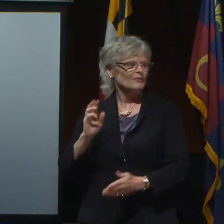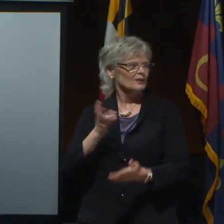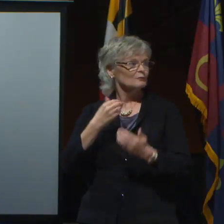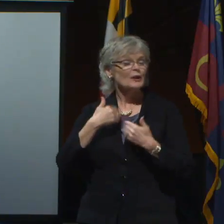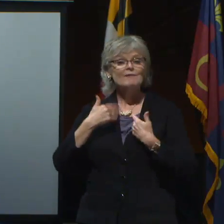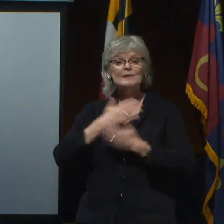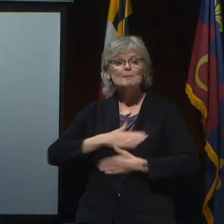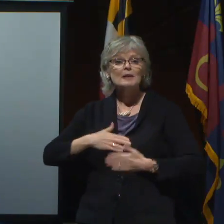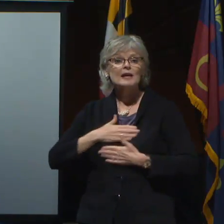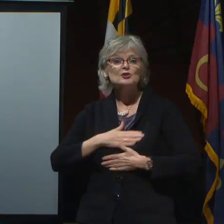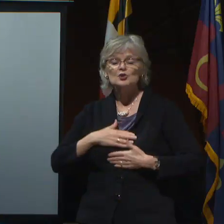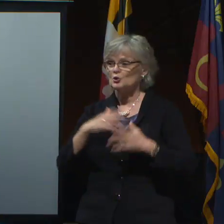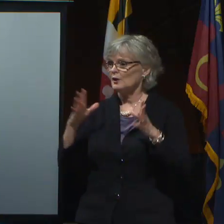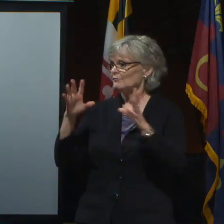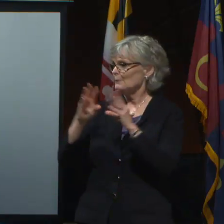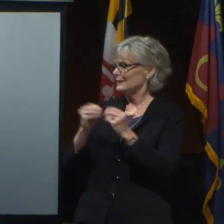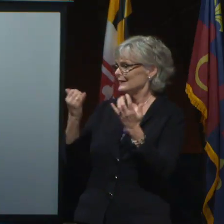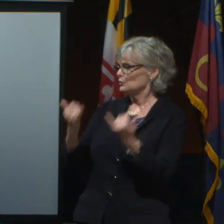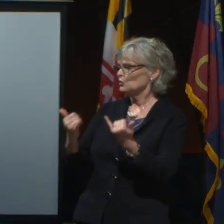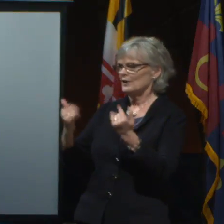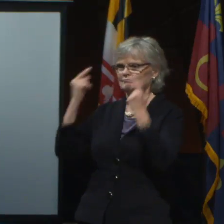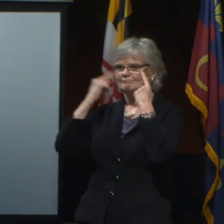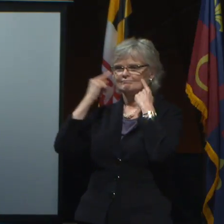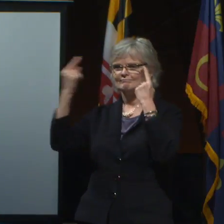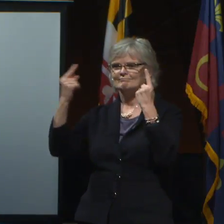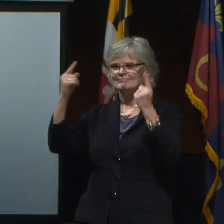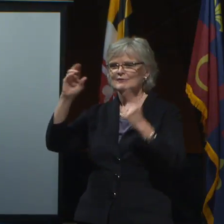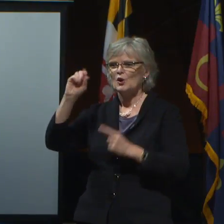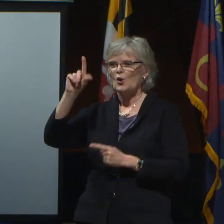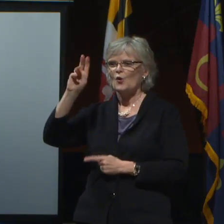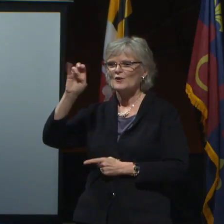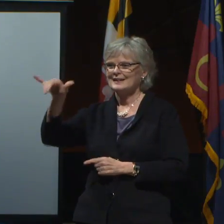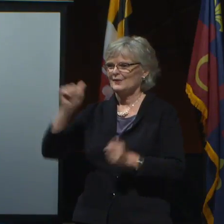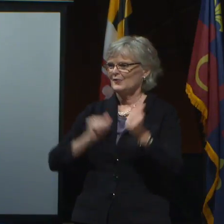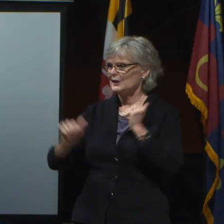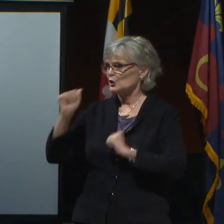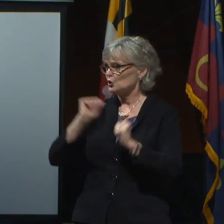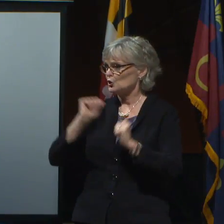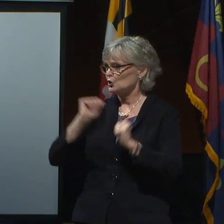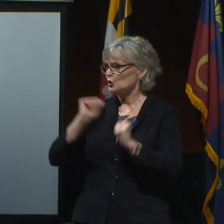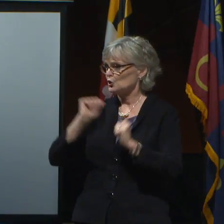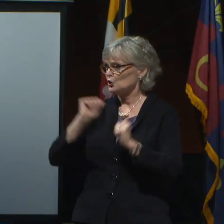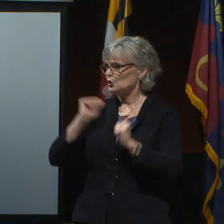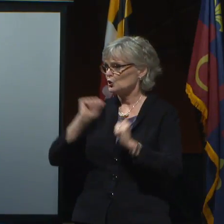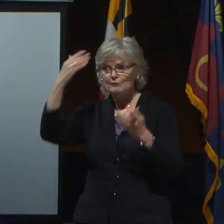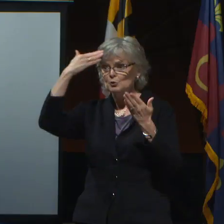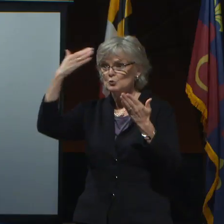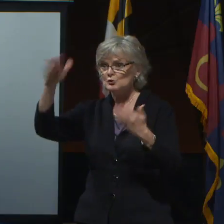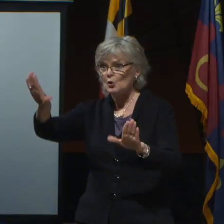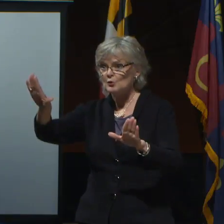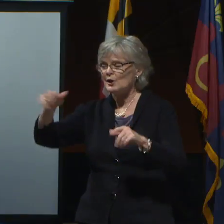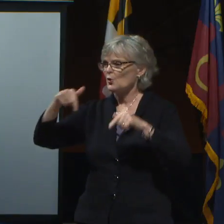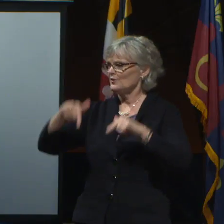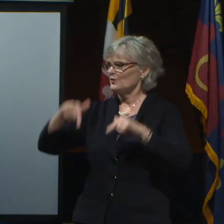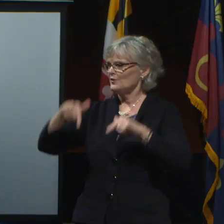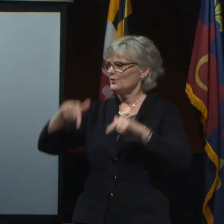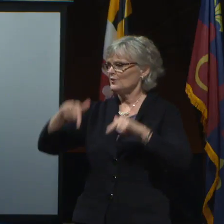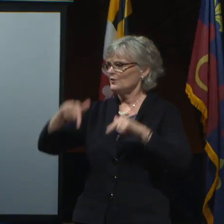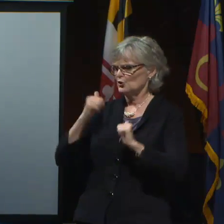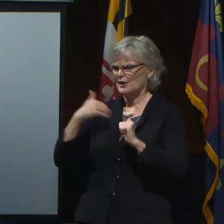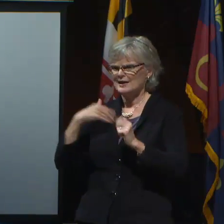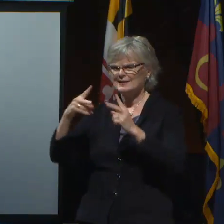the pleasure of meeting today at the renowned Olney Theater. For those of you who don't know, the Olney Theater has